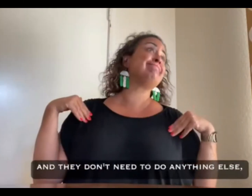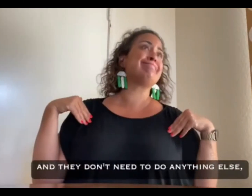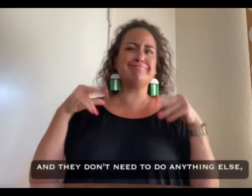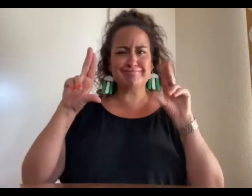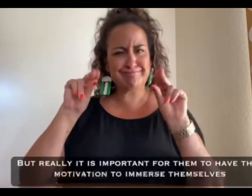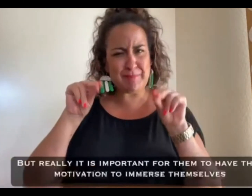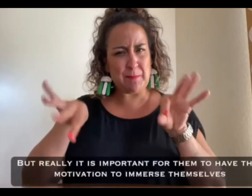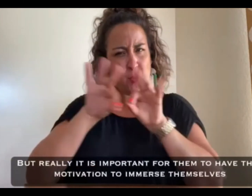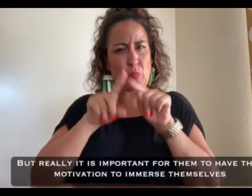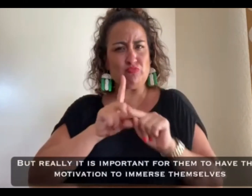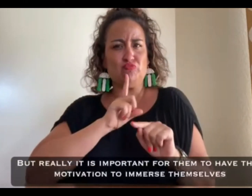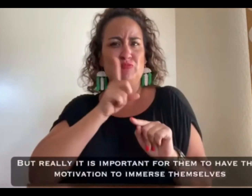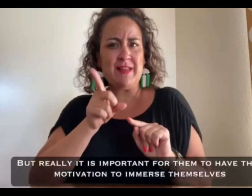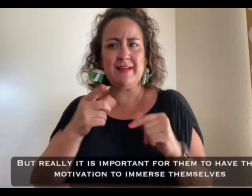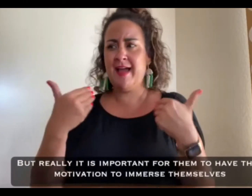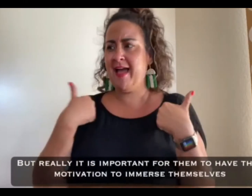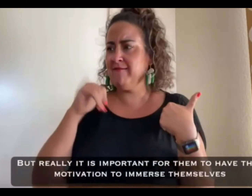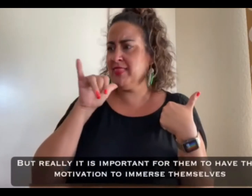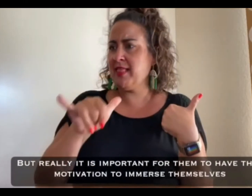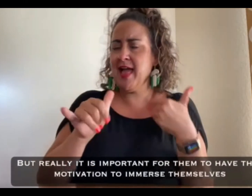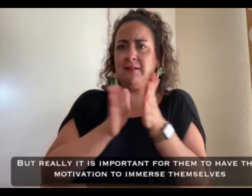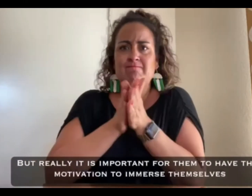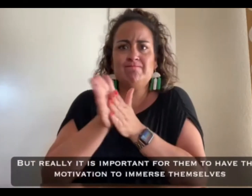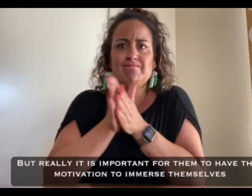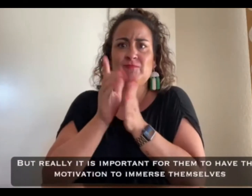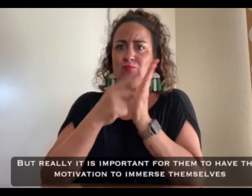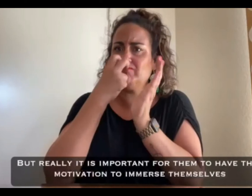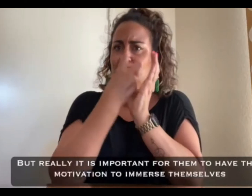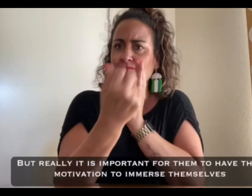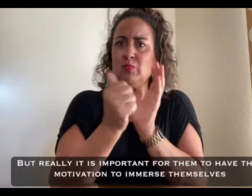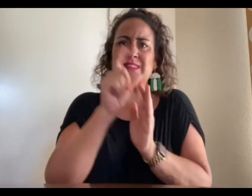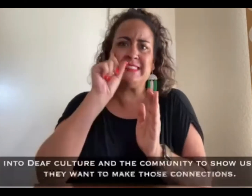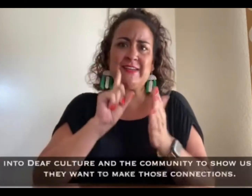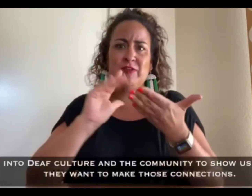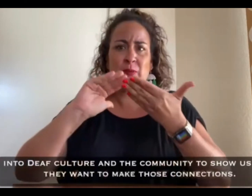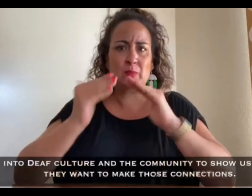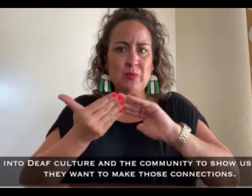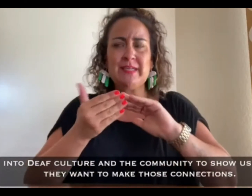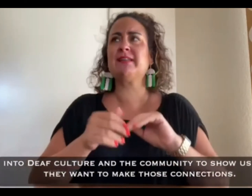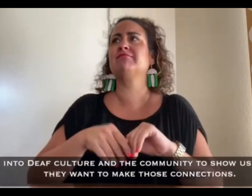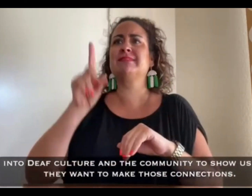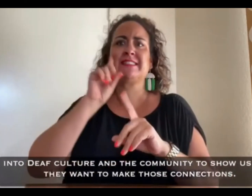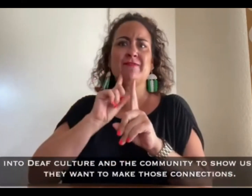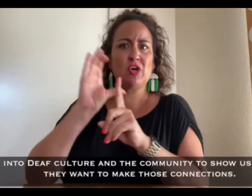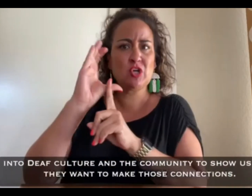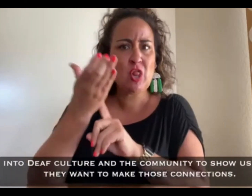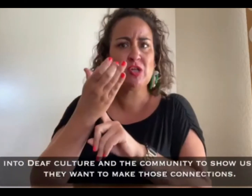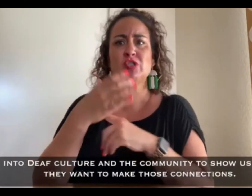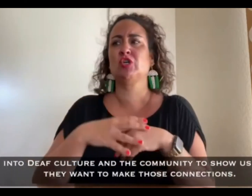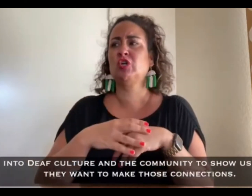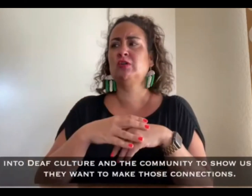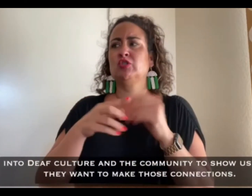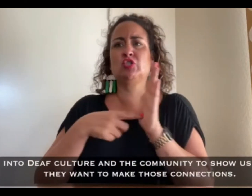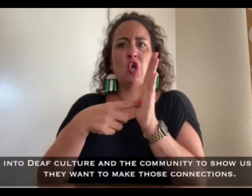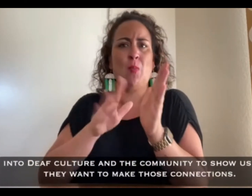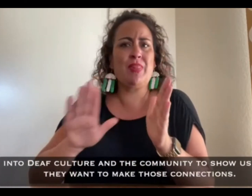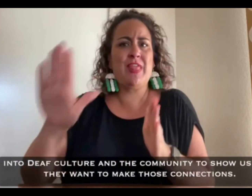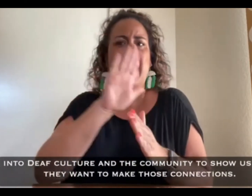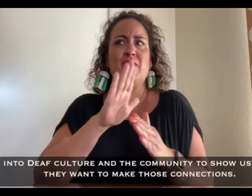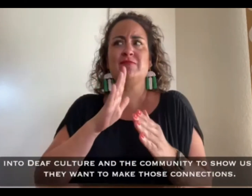really, it's important for them to have that motivation to immerse themselves into deaf culture and the community, to be able to show us that they want to make